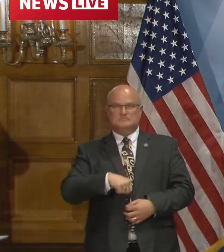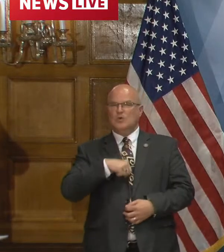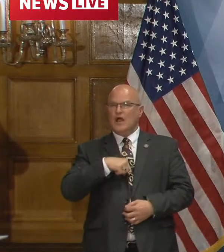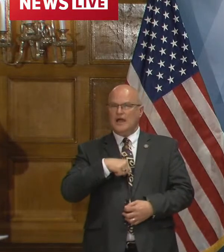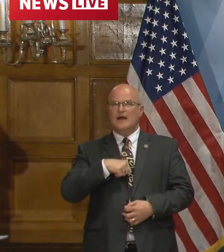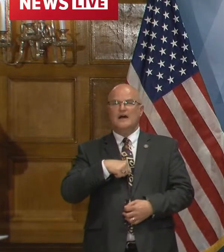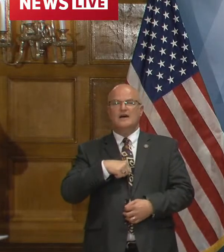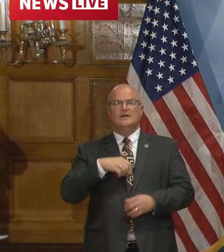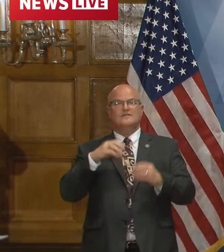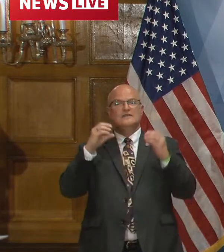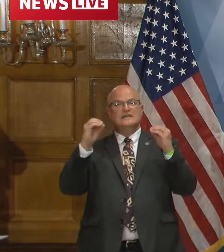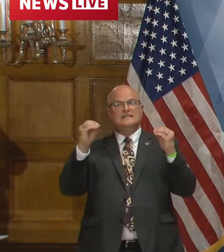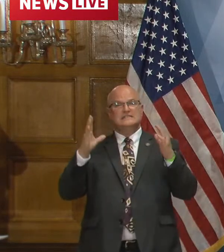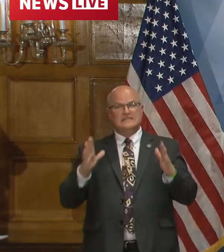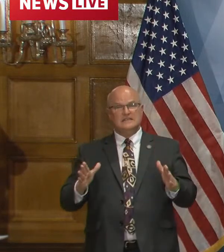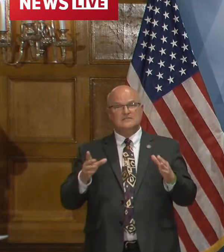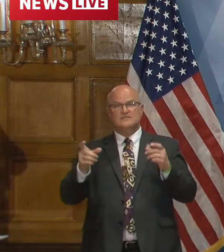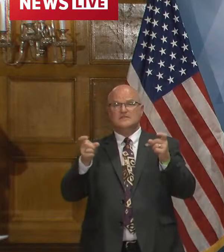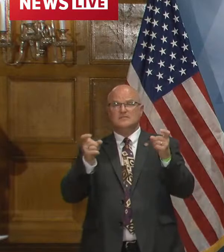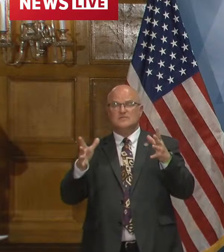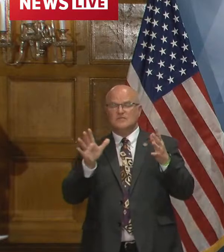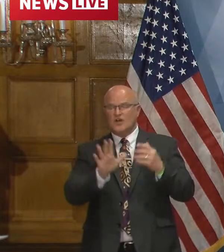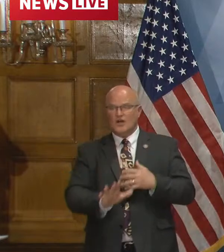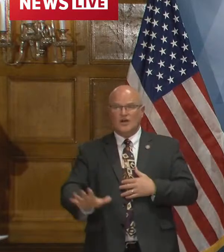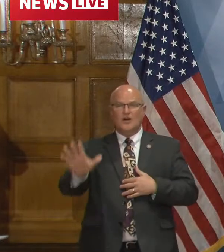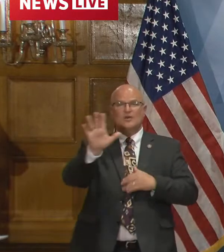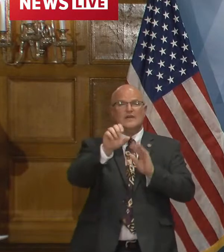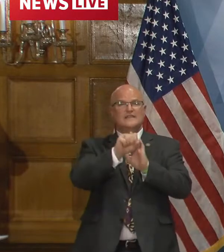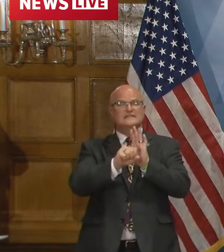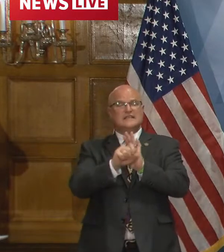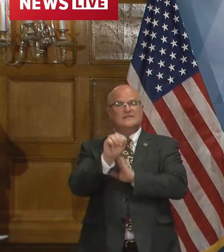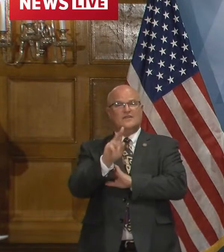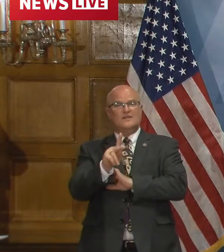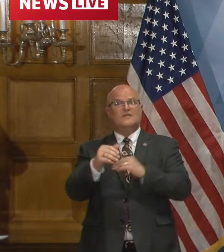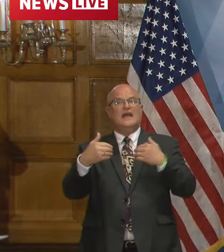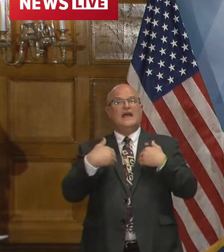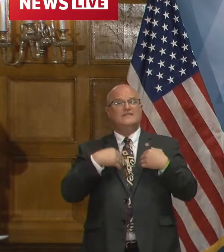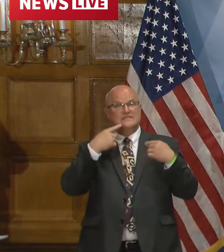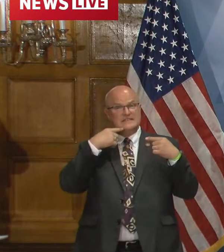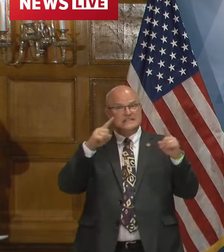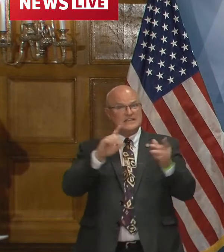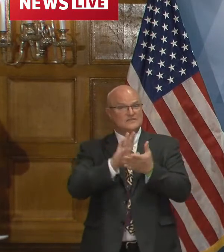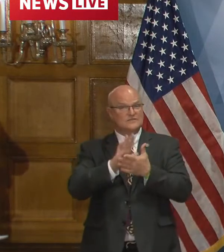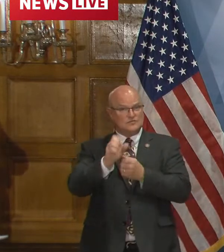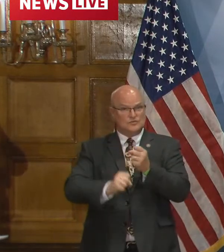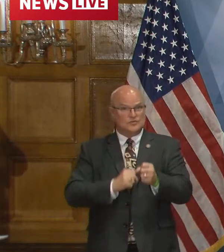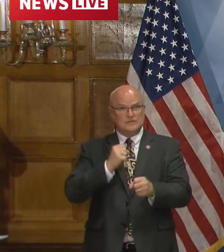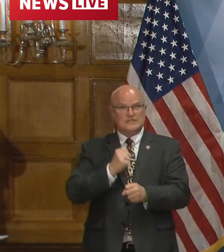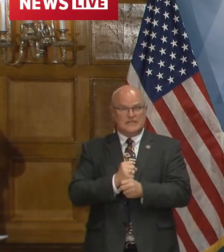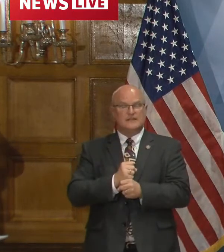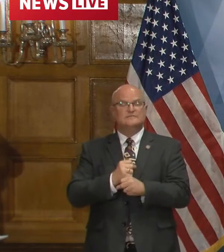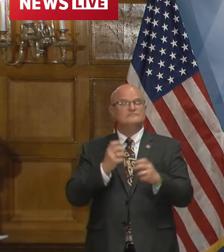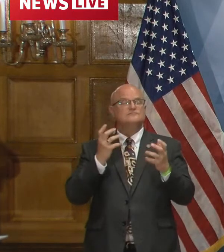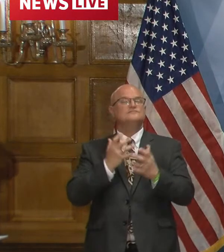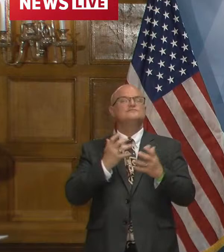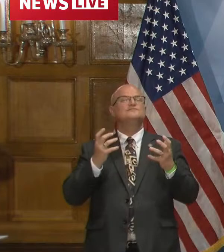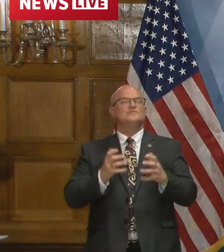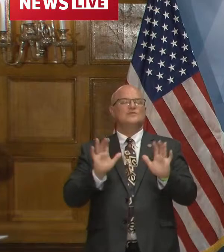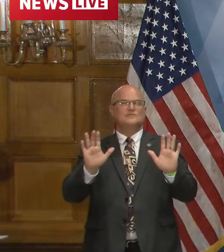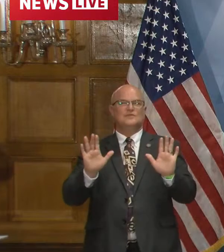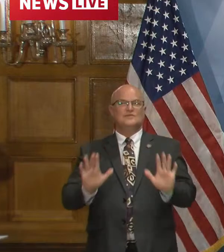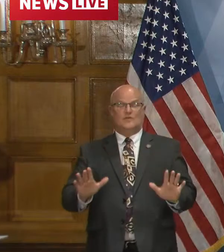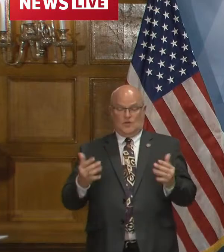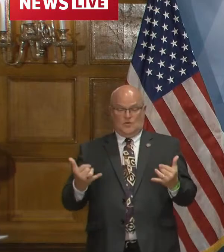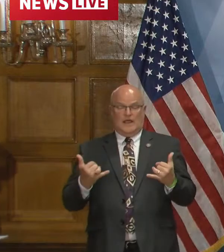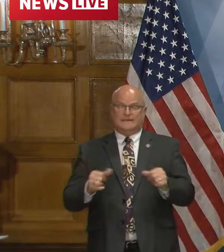am of educators and administrators around the state of Arkansas for having a successful school year. We are